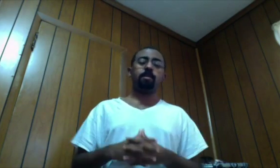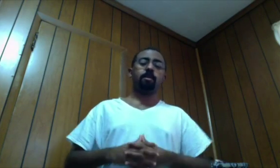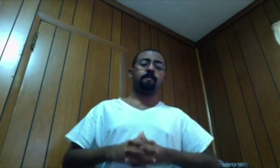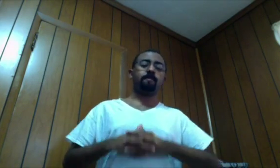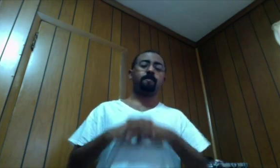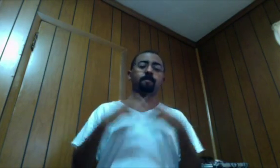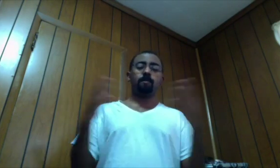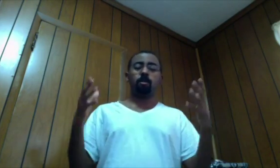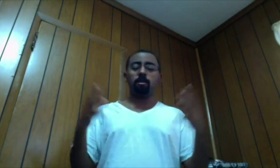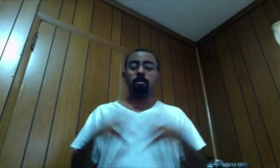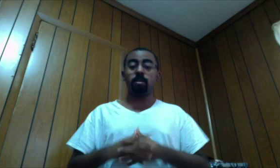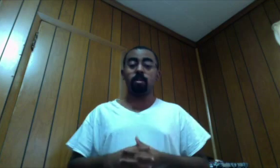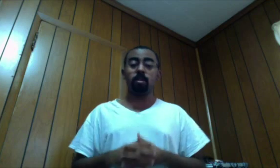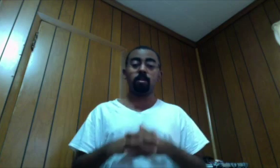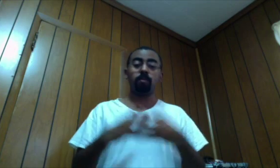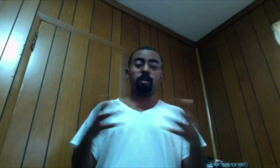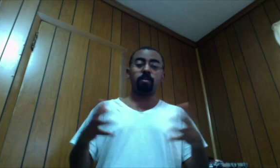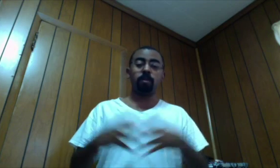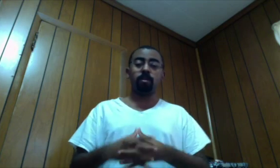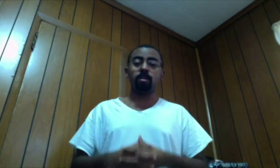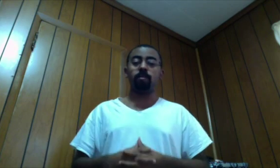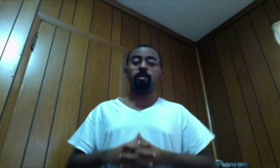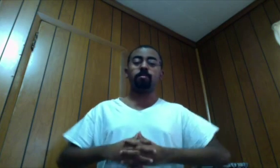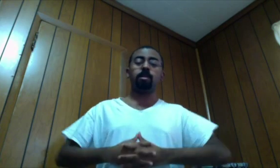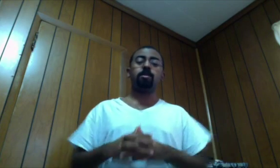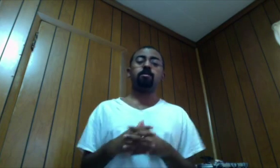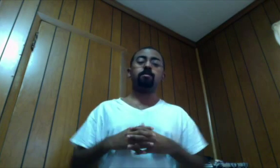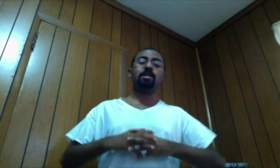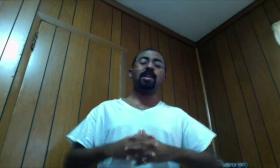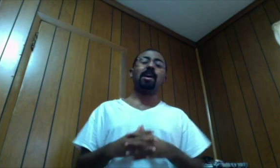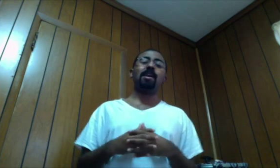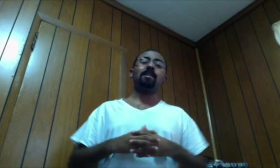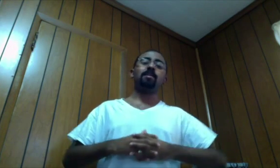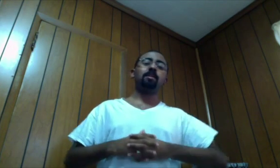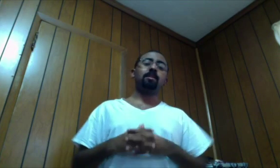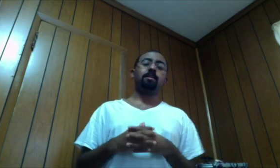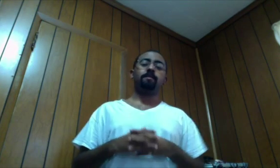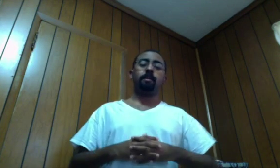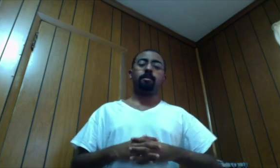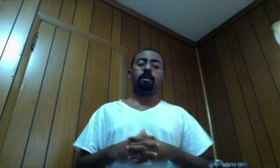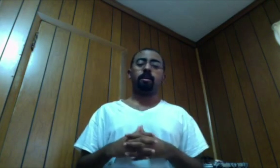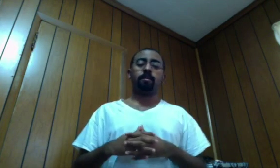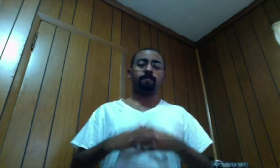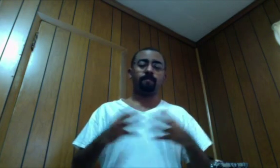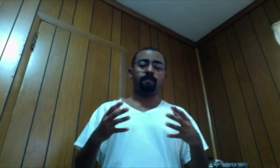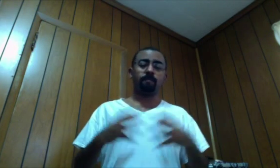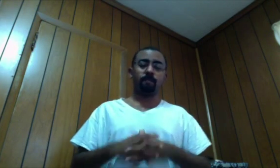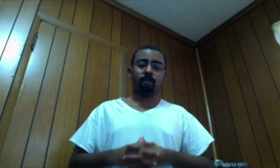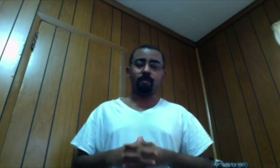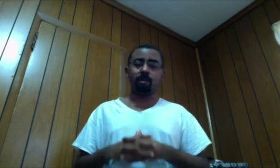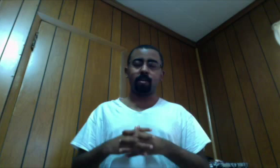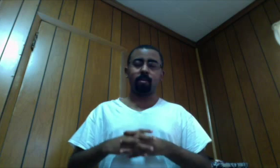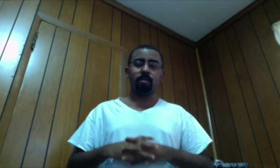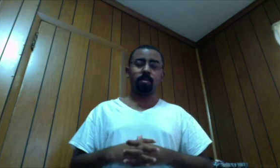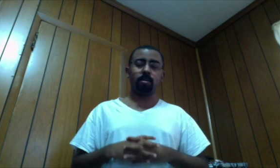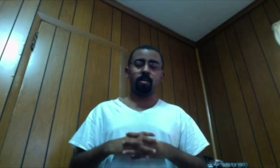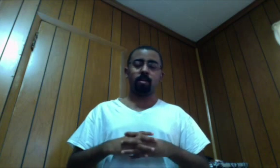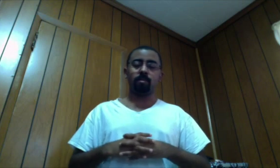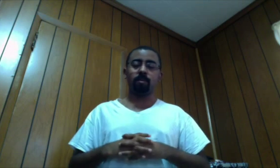family. Earlier this year, the creator of the series, Monty Oom, died in February. My condolences to him, his